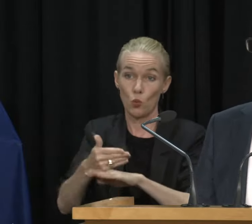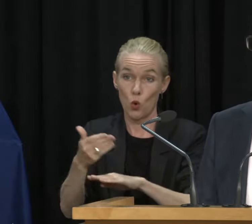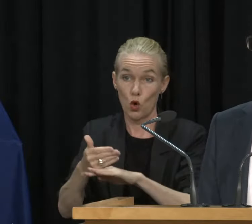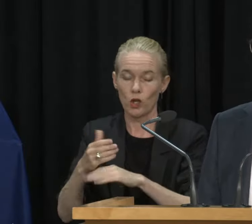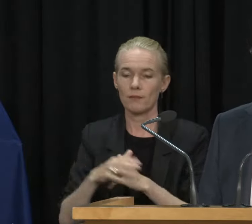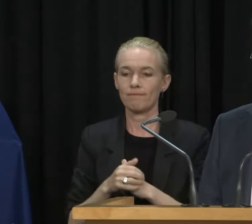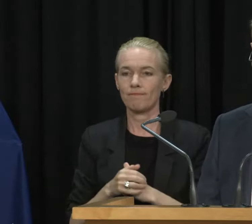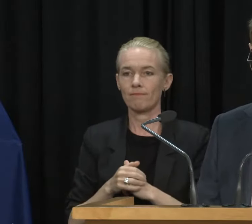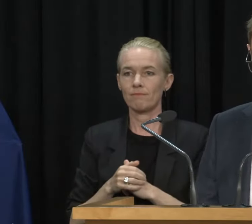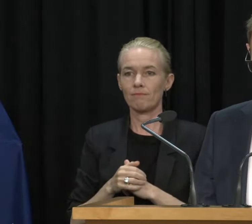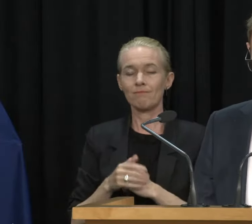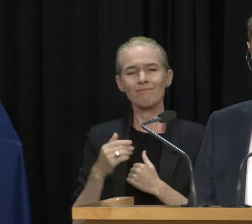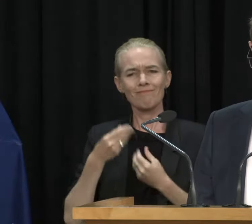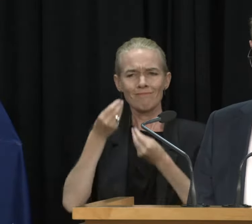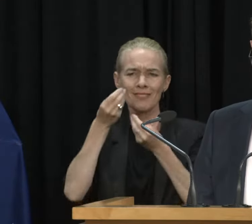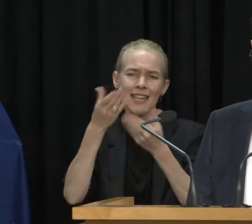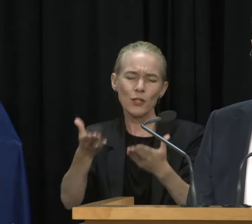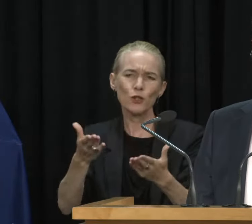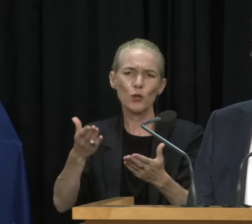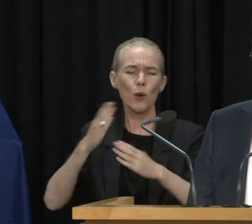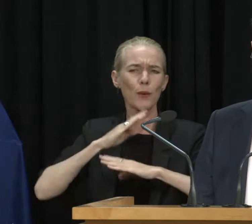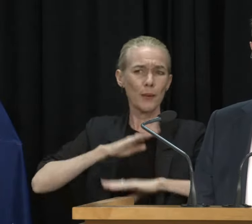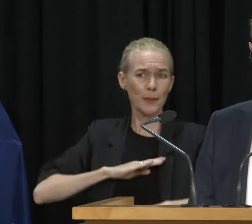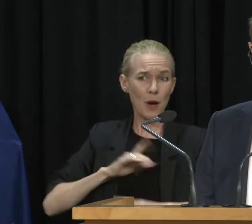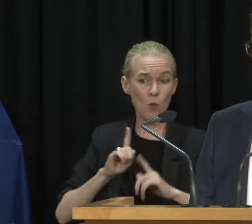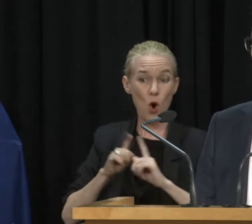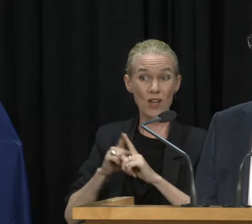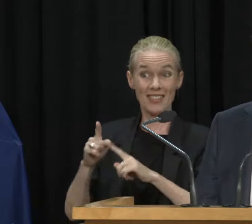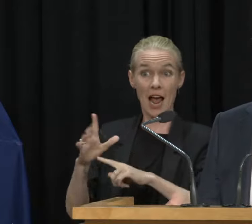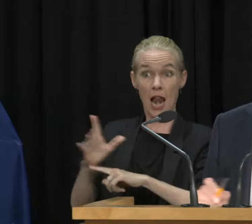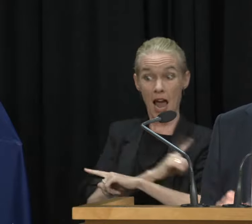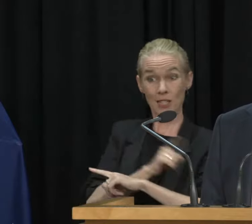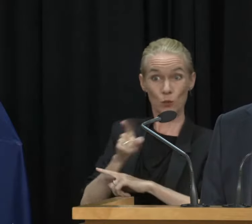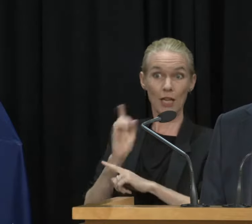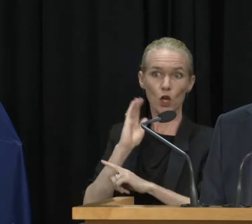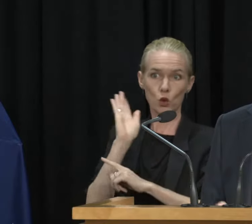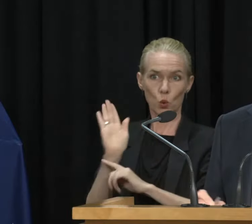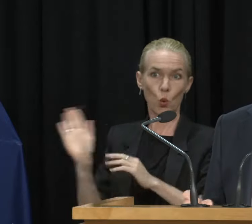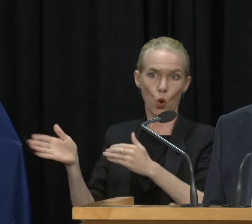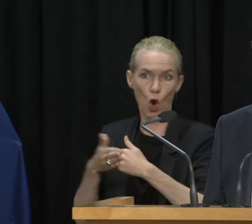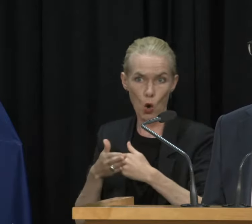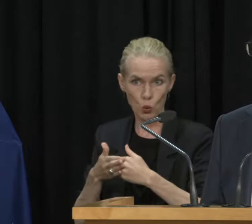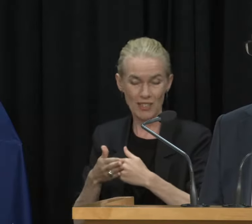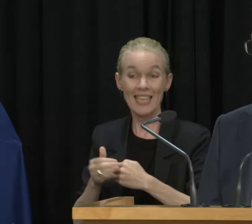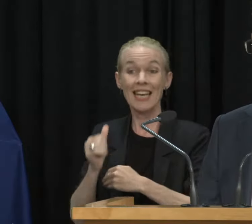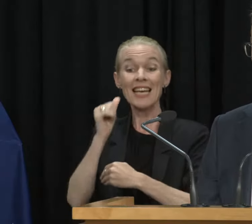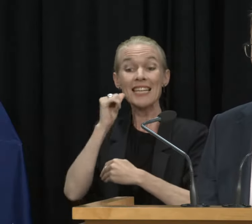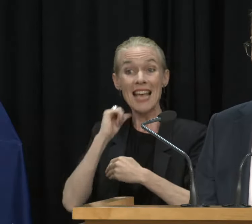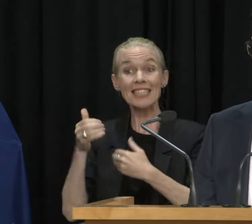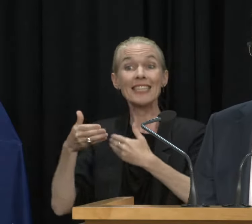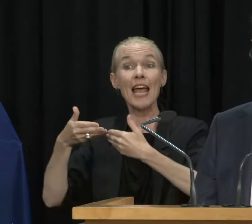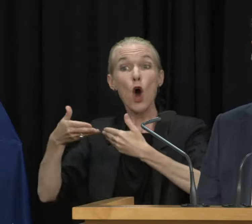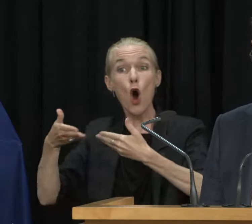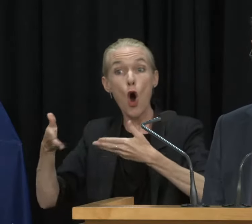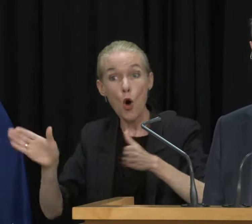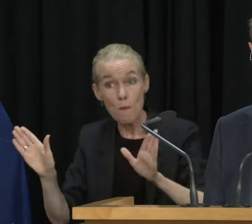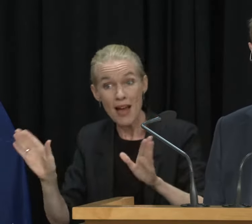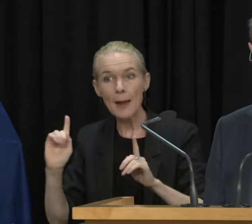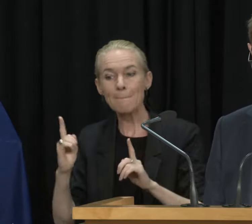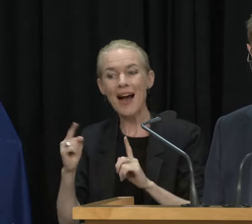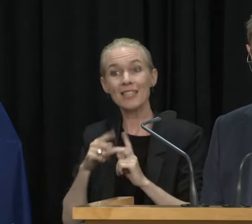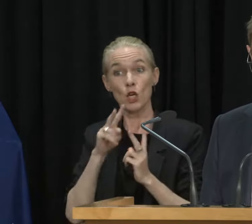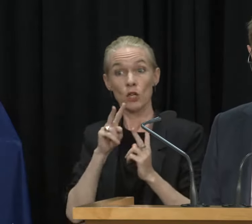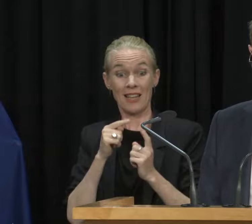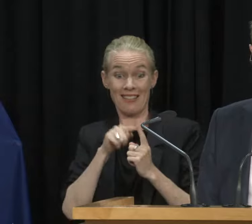as part of our precautions, and it was only open for the one day yesterday. This student and her sibling weren't at school